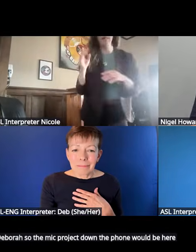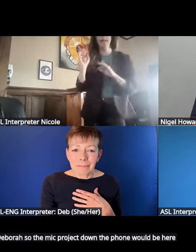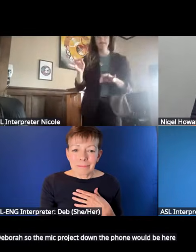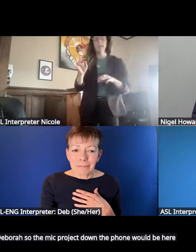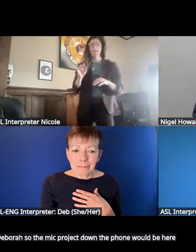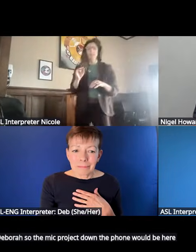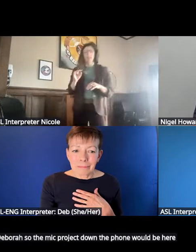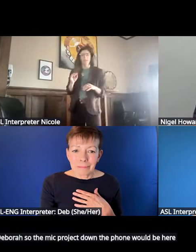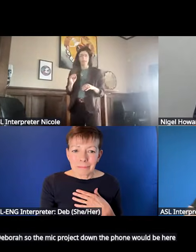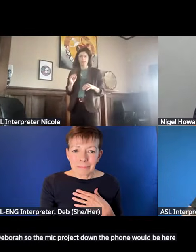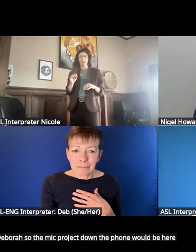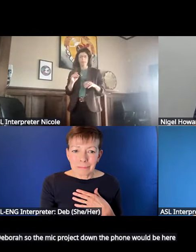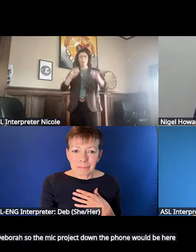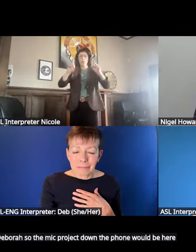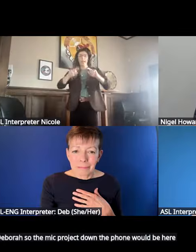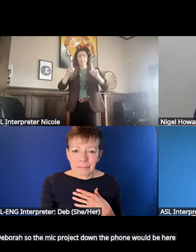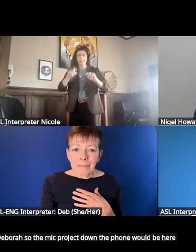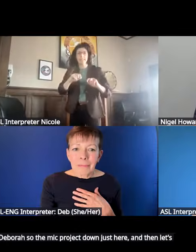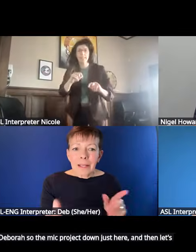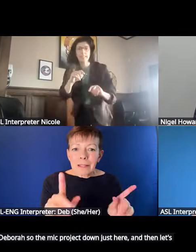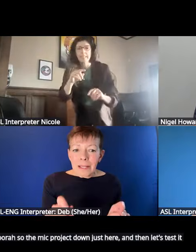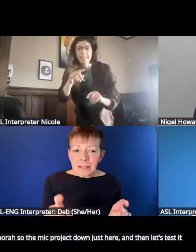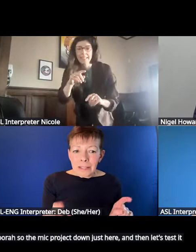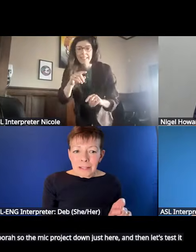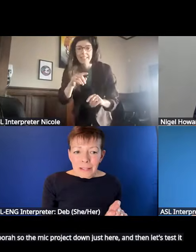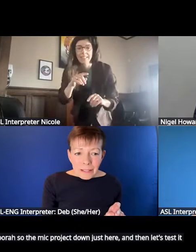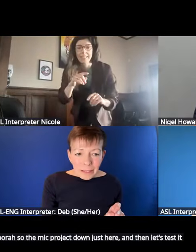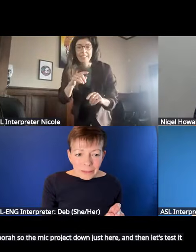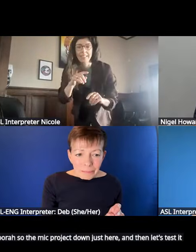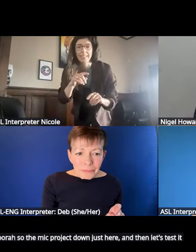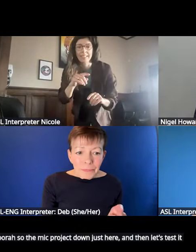be here, and then let's test it.